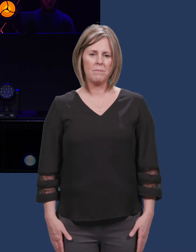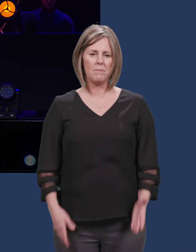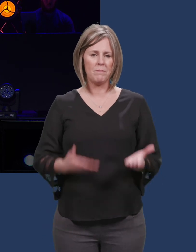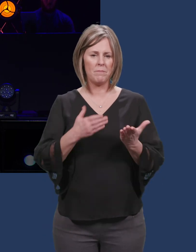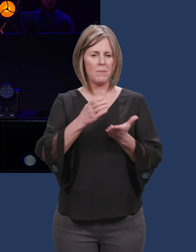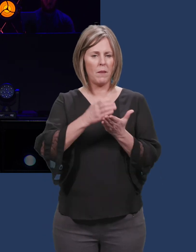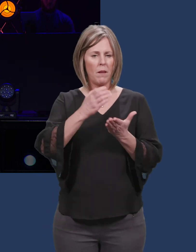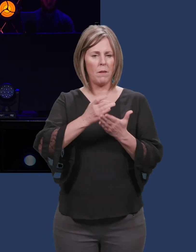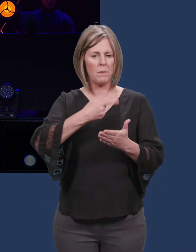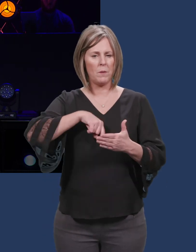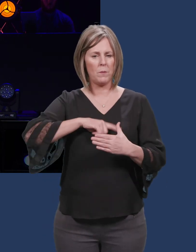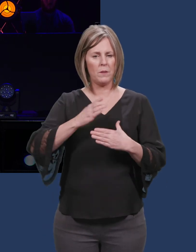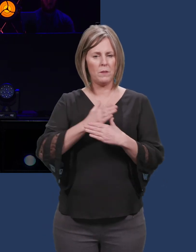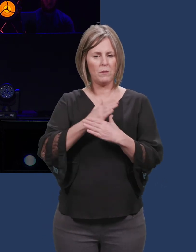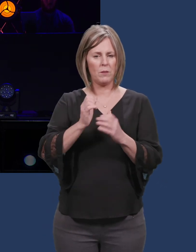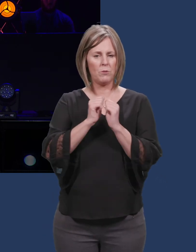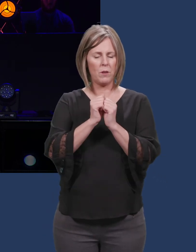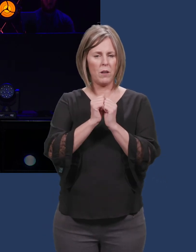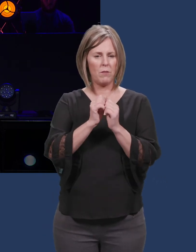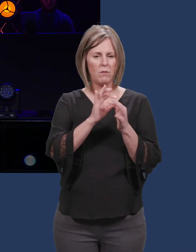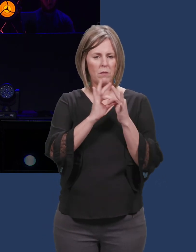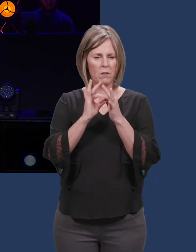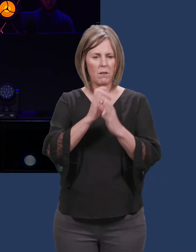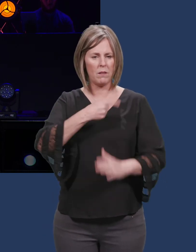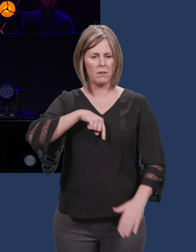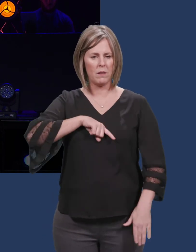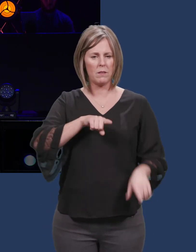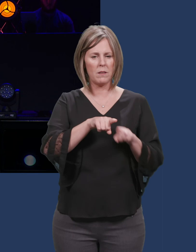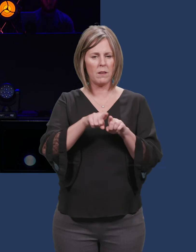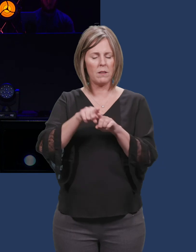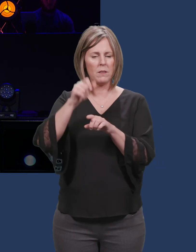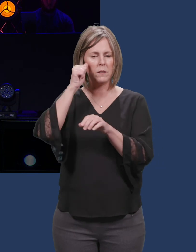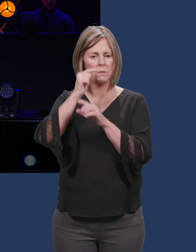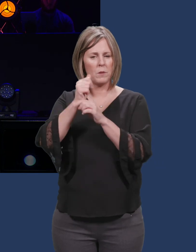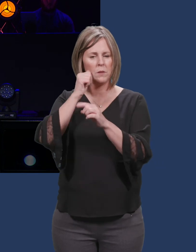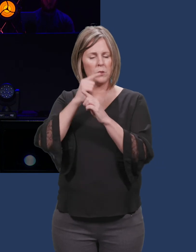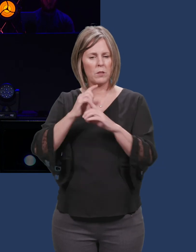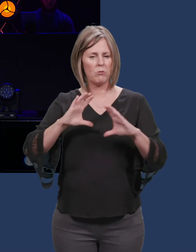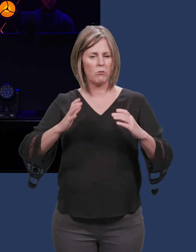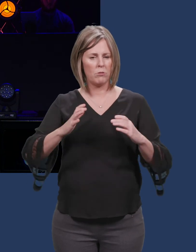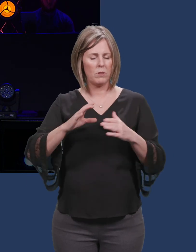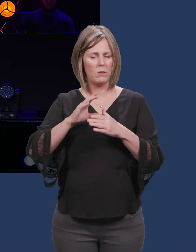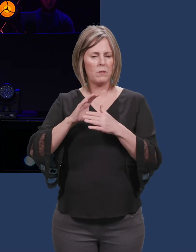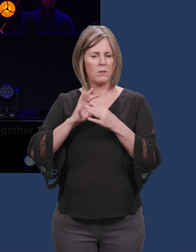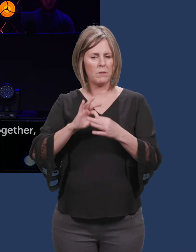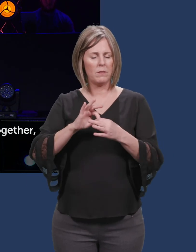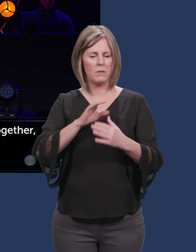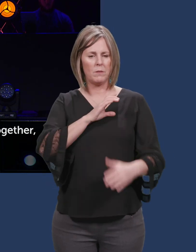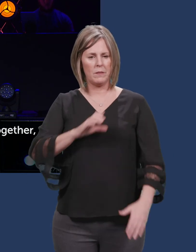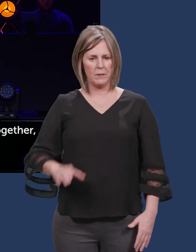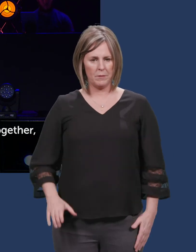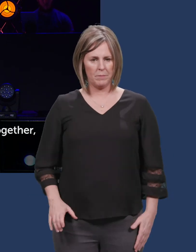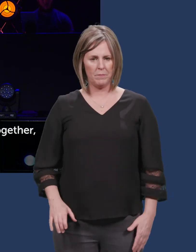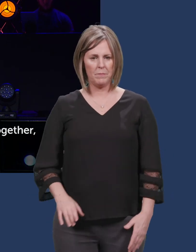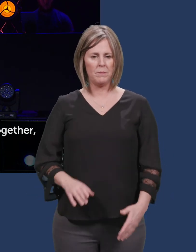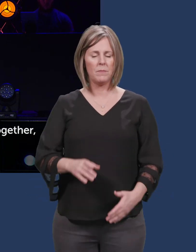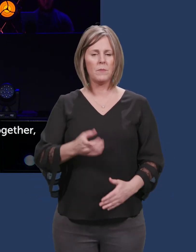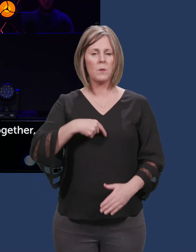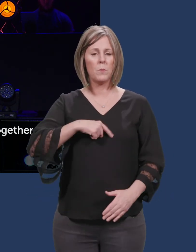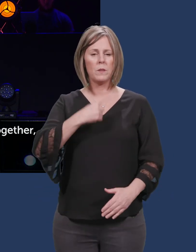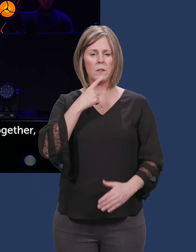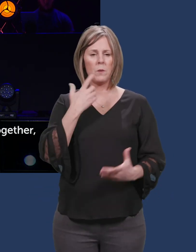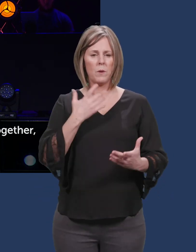The cup that we share together unites us as brothers and sisters in Christ. And together we